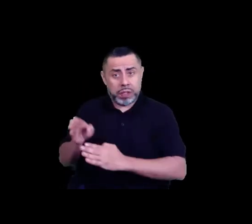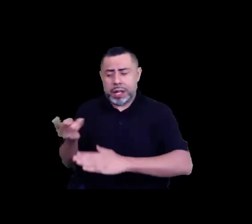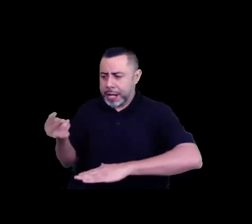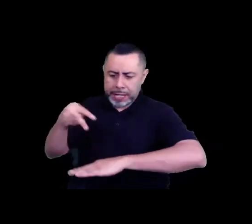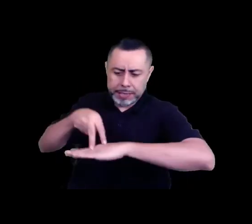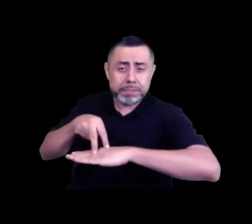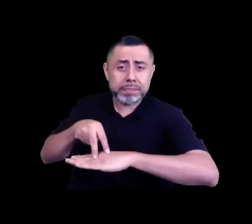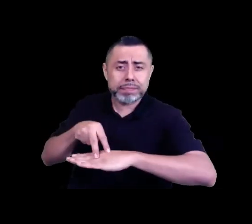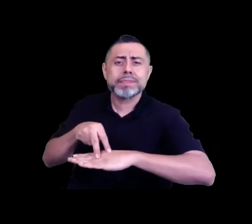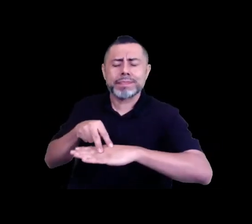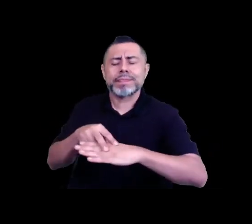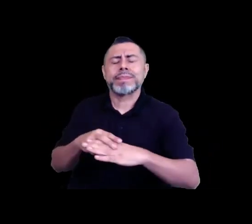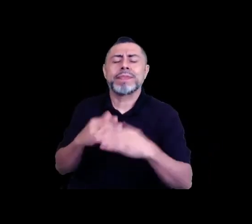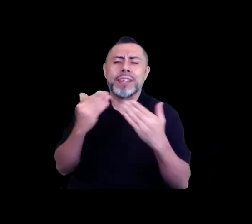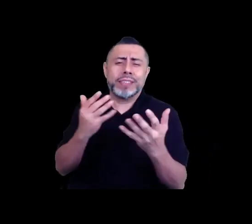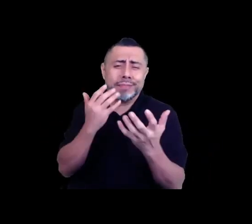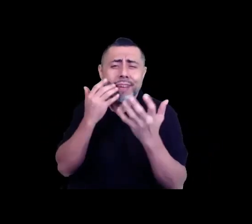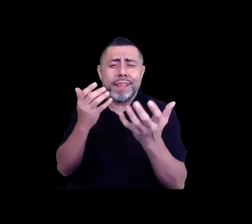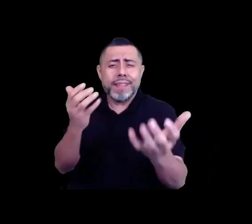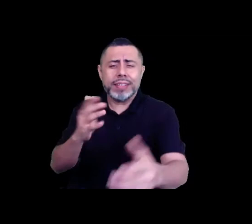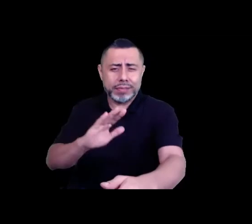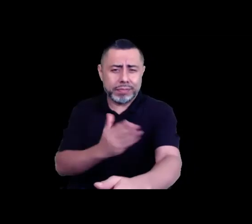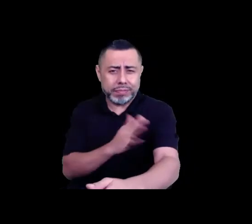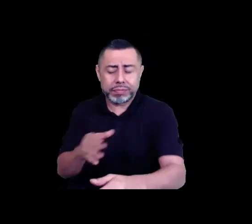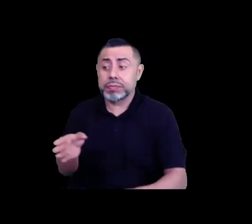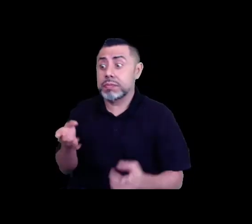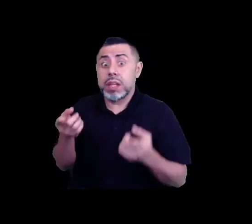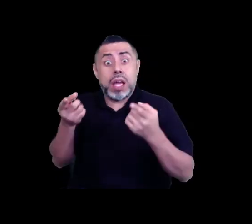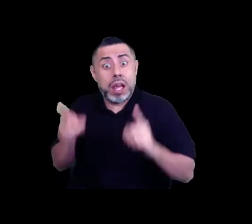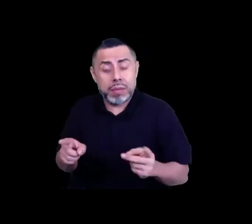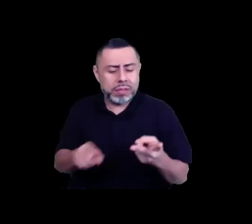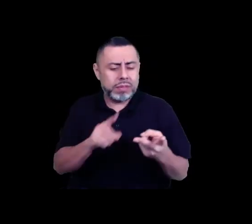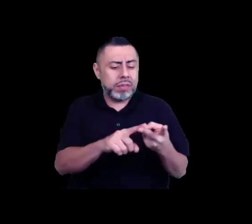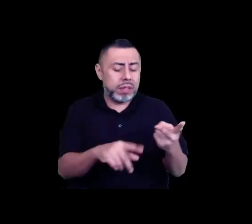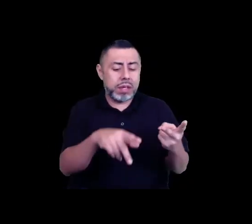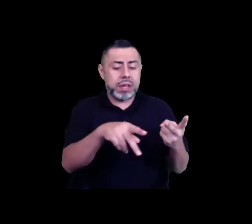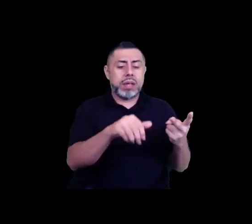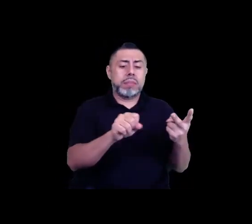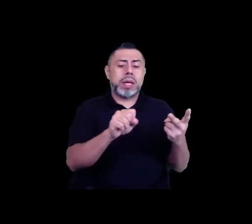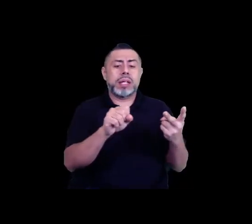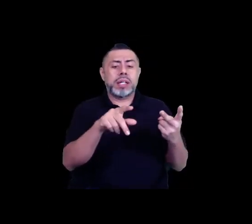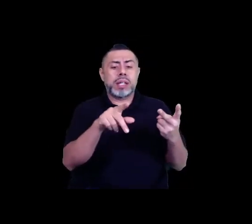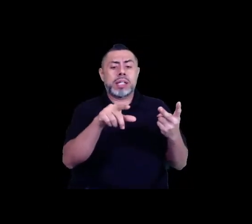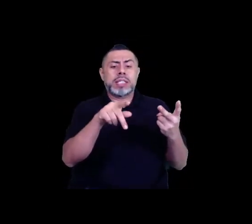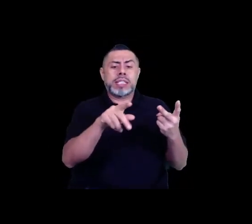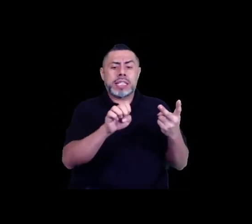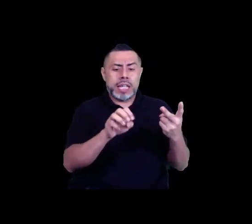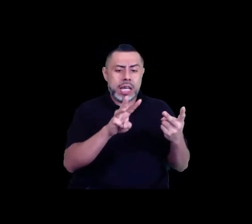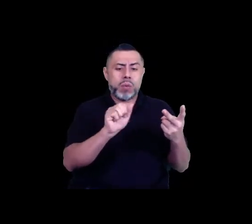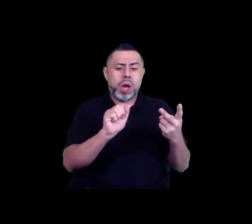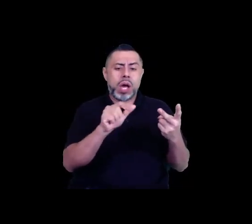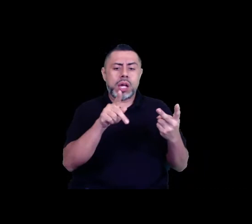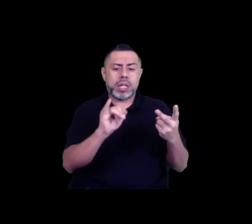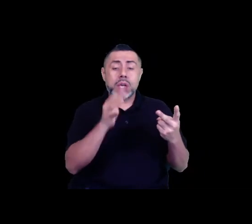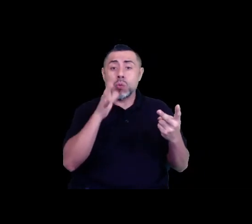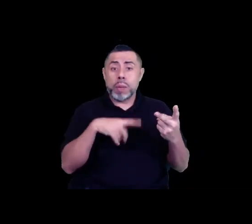And then a Pasquayaki woman who from the US got up and sang a song. I